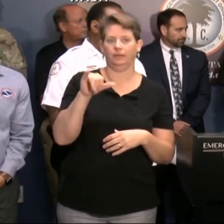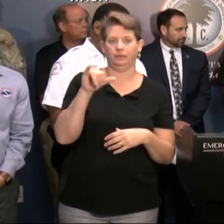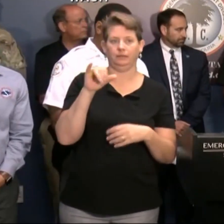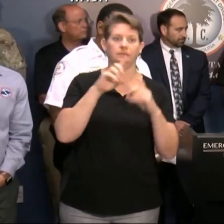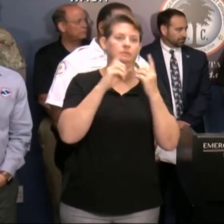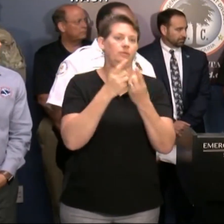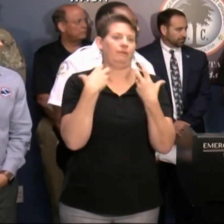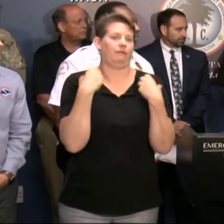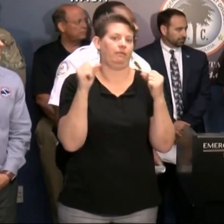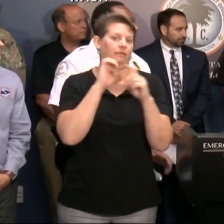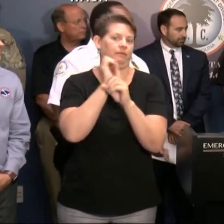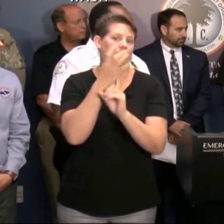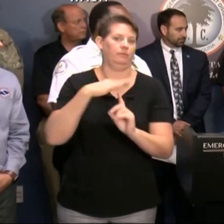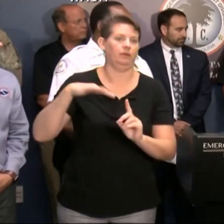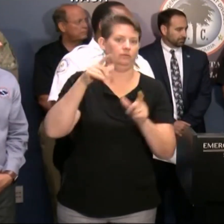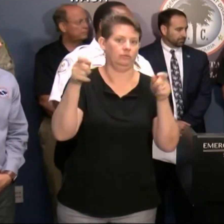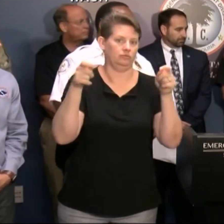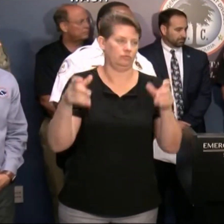Control.